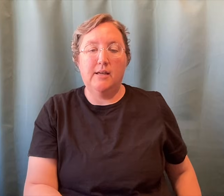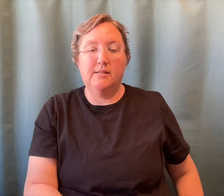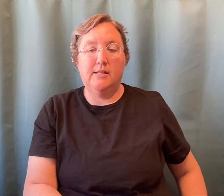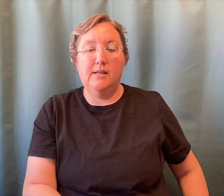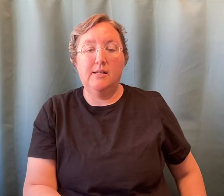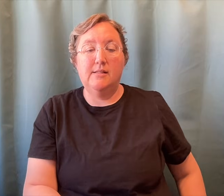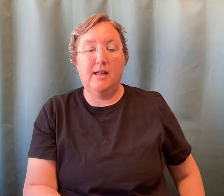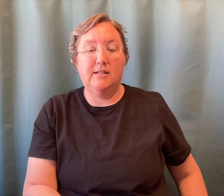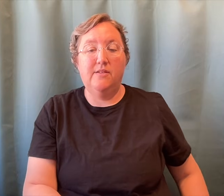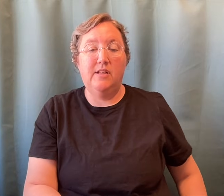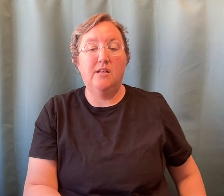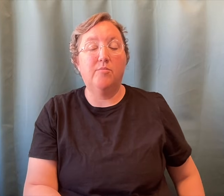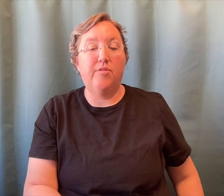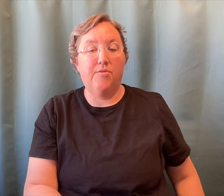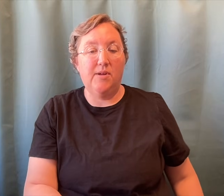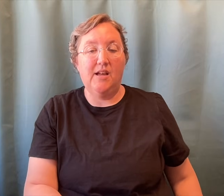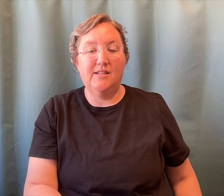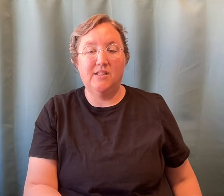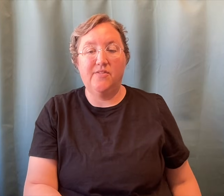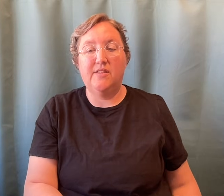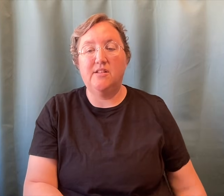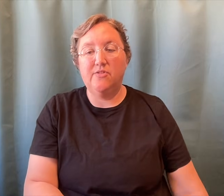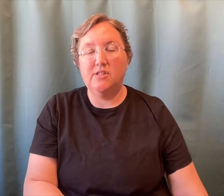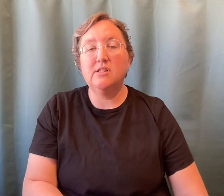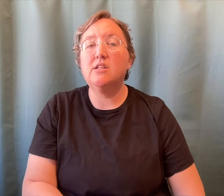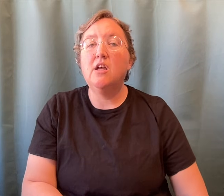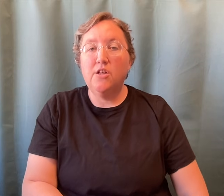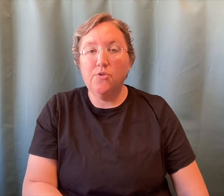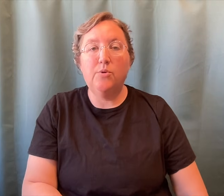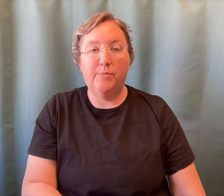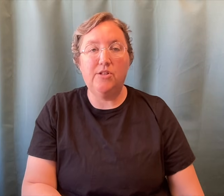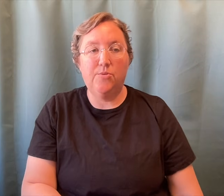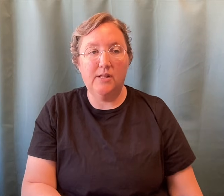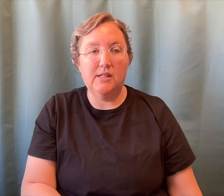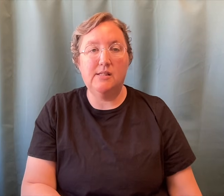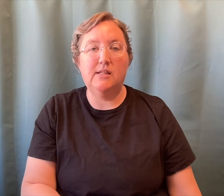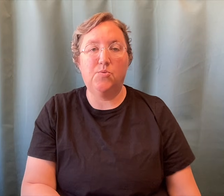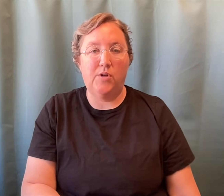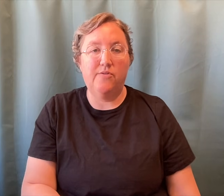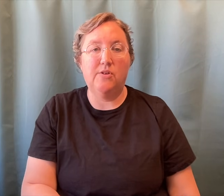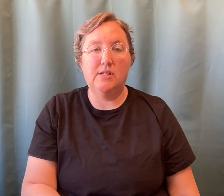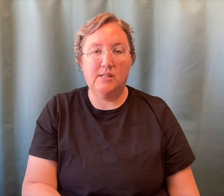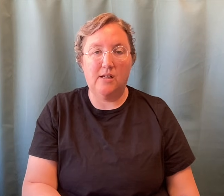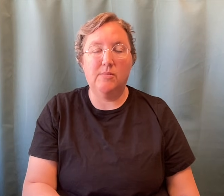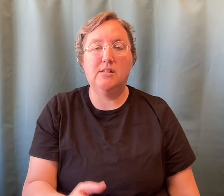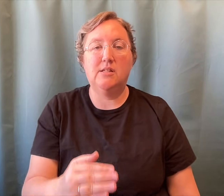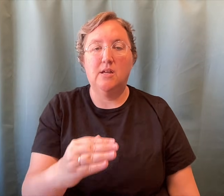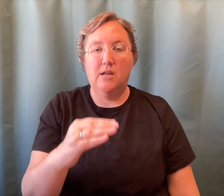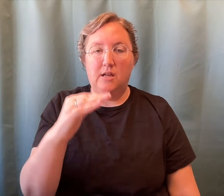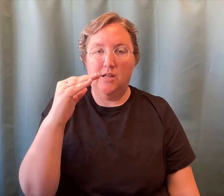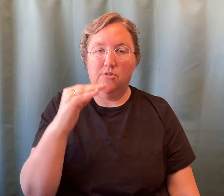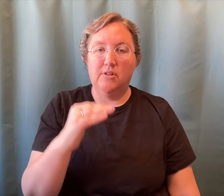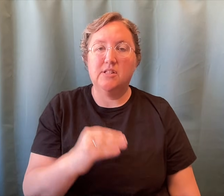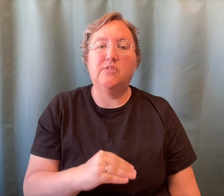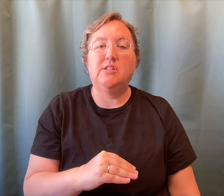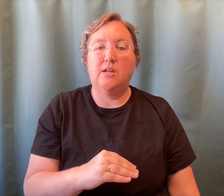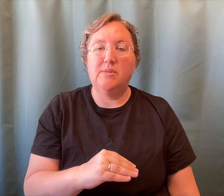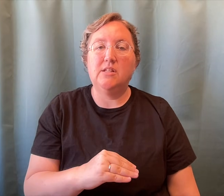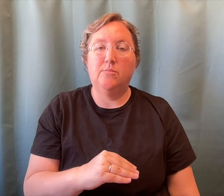Next is activity number 3, identify the differences. You will be doing this. It's one of your assignments in your list of assignments in the